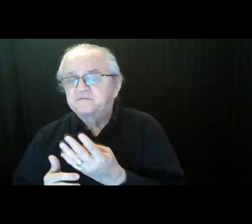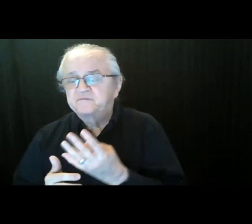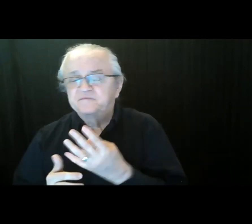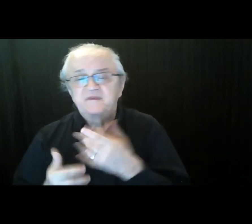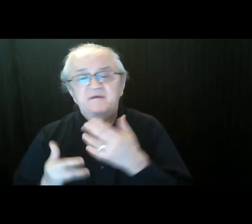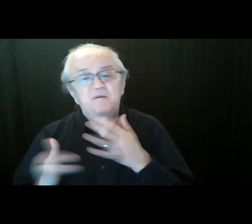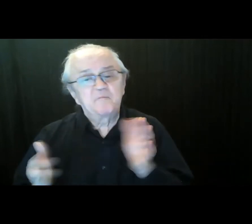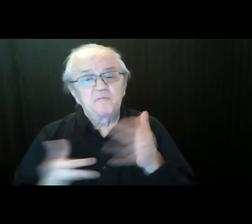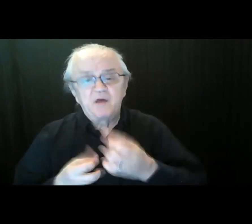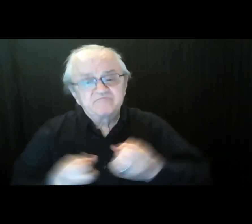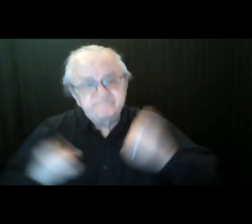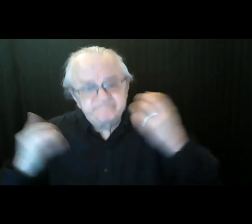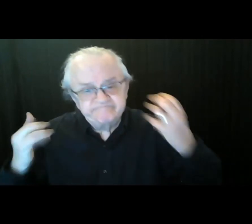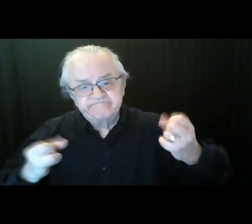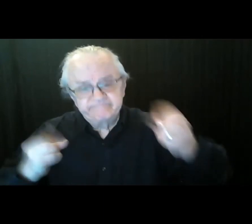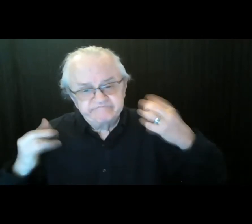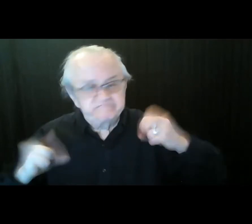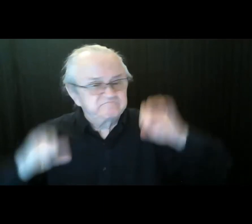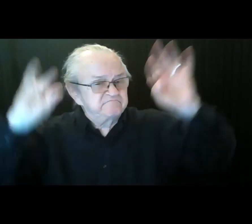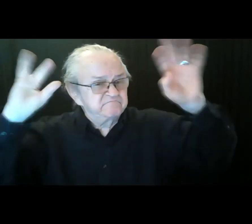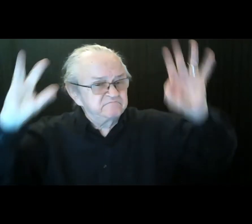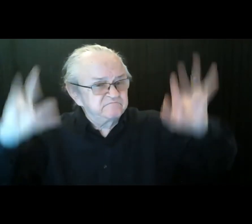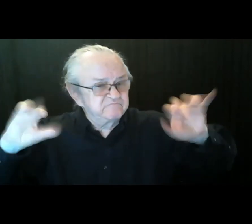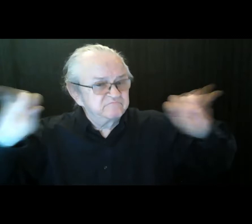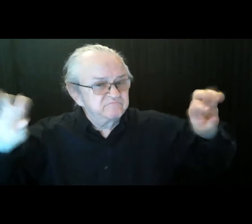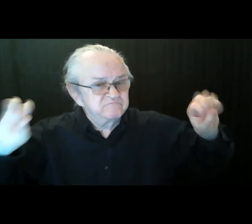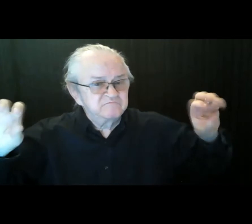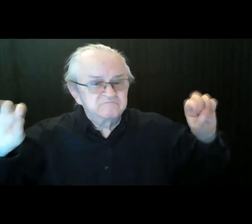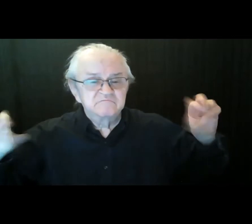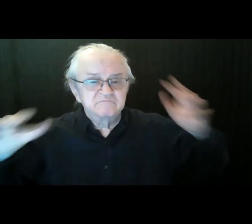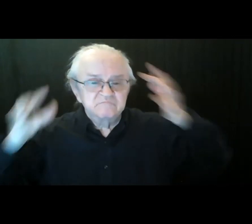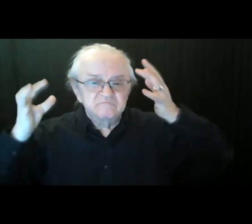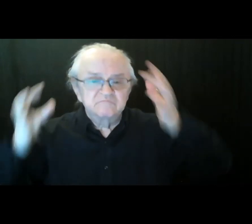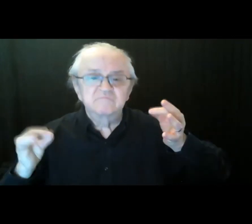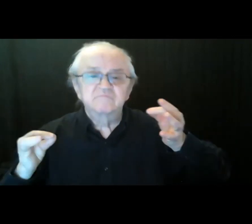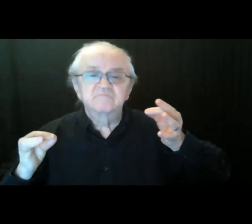their boxes and their crates, they decided to bring in a housekeeper.